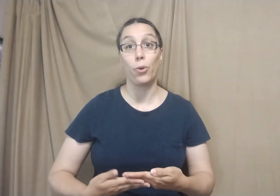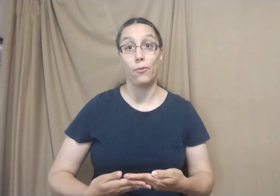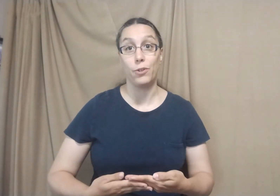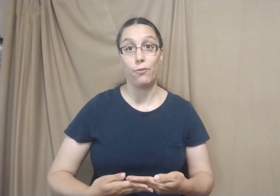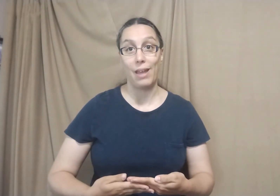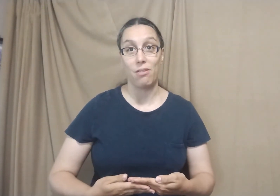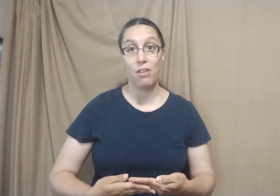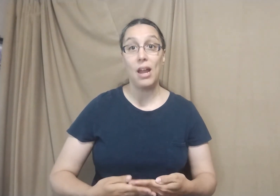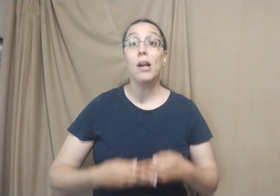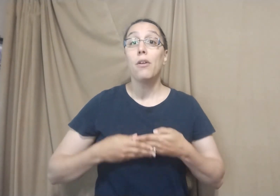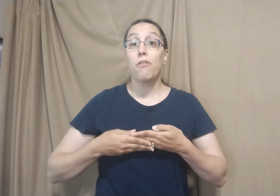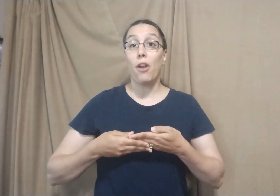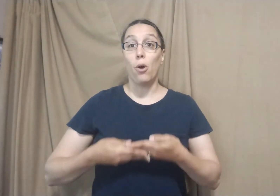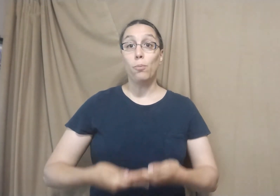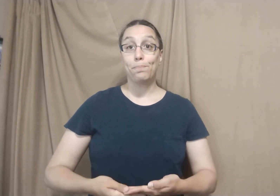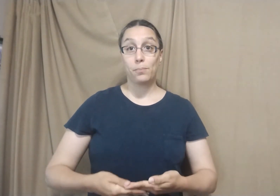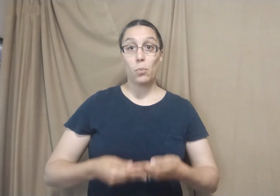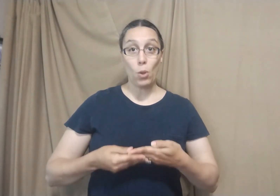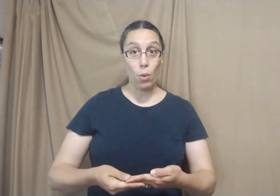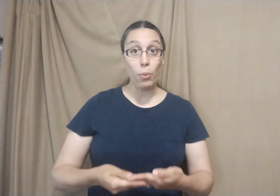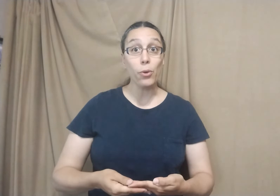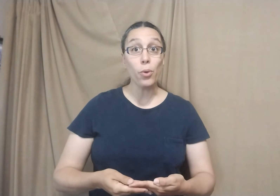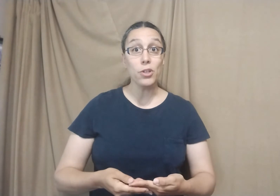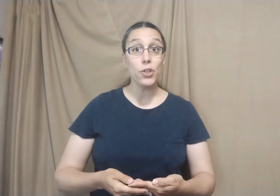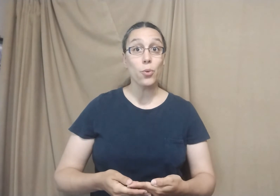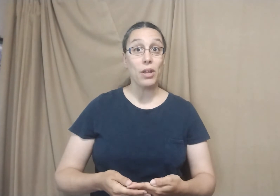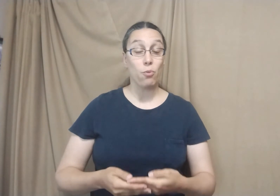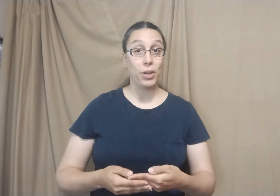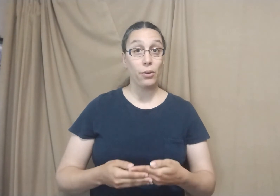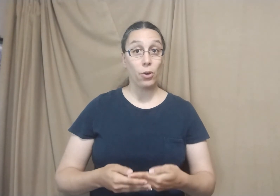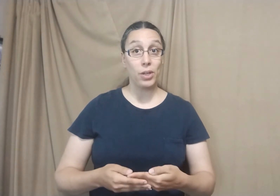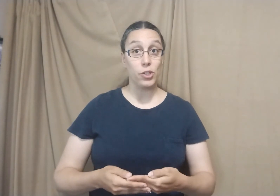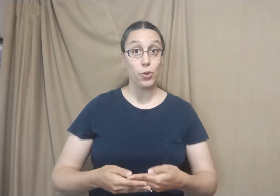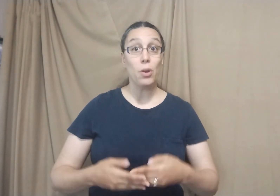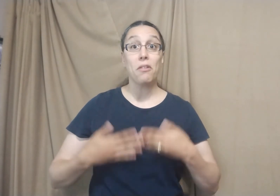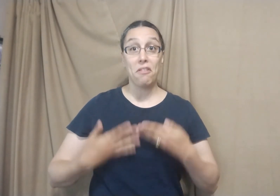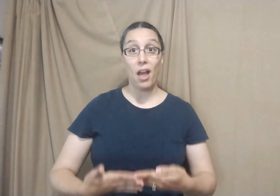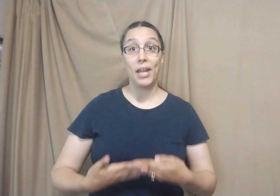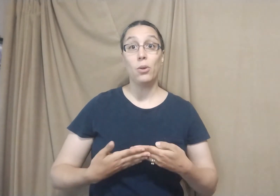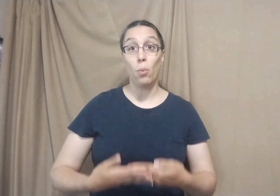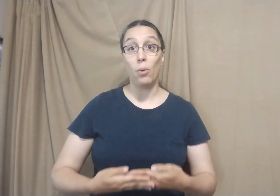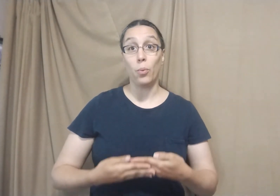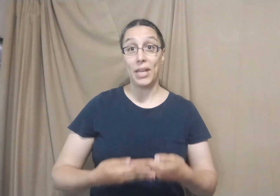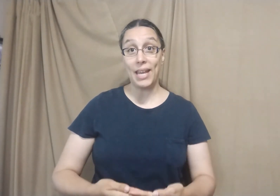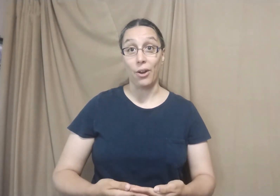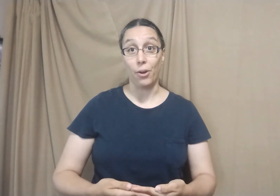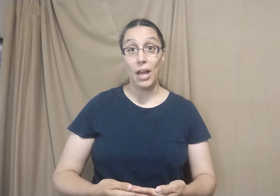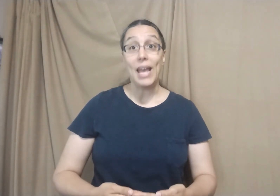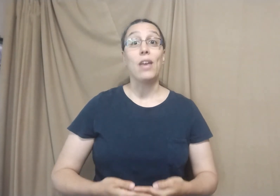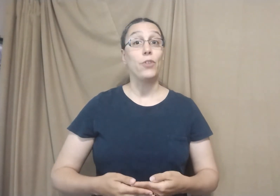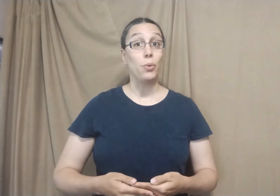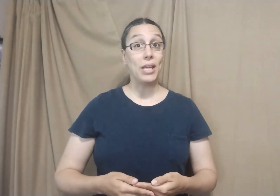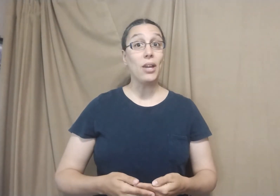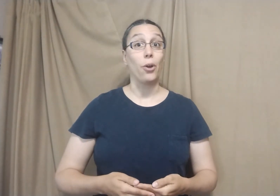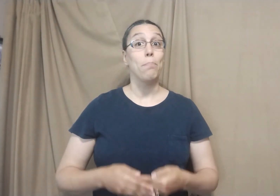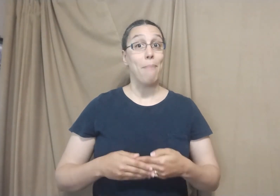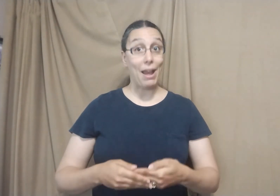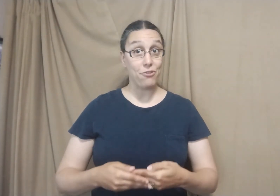of Defense. So what we're going to do is we are going to sign what we hear. If you hear Master